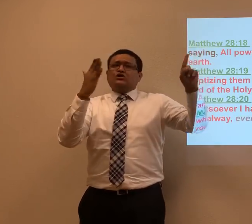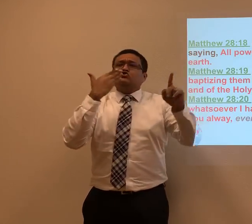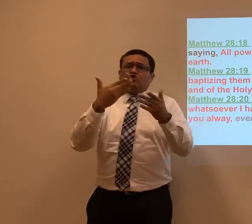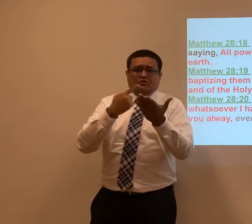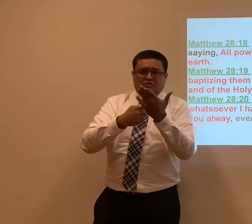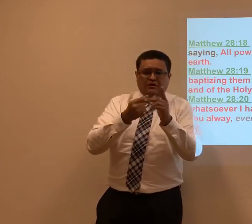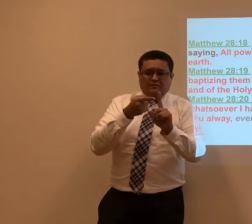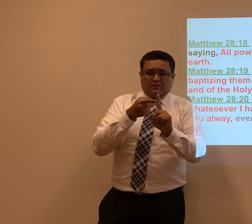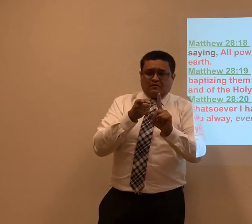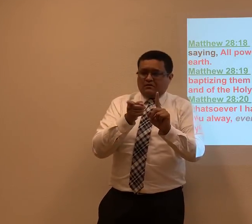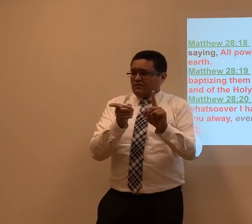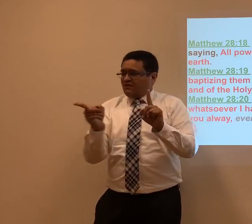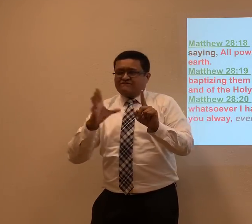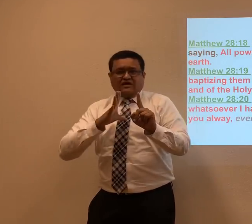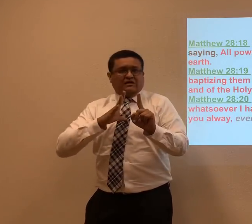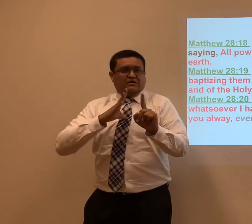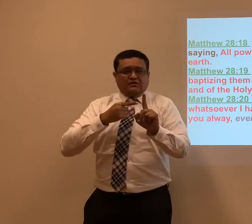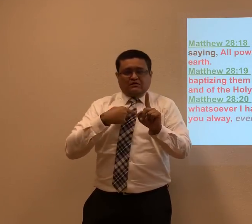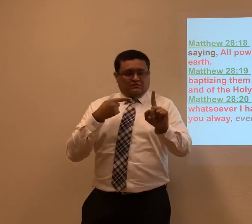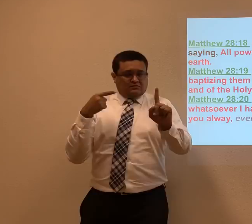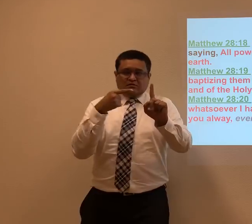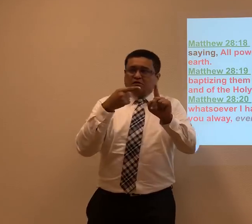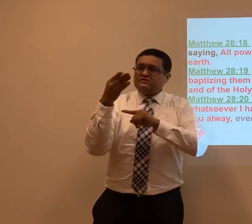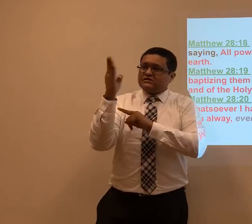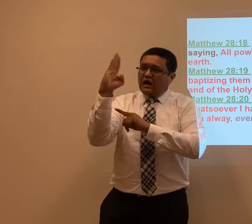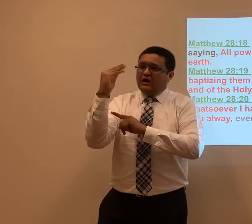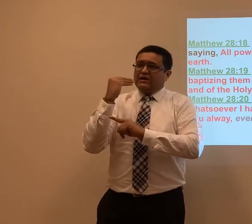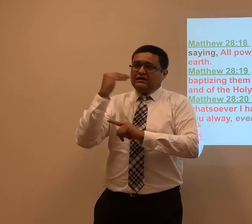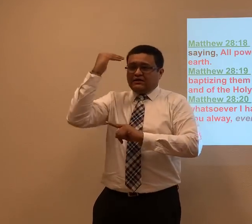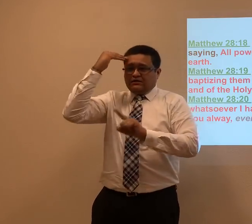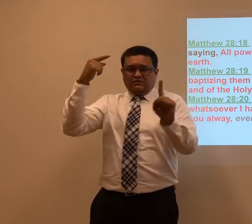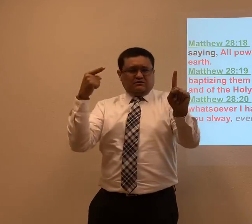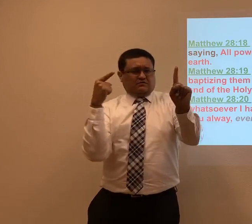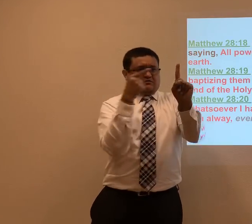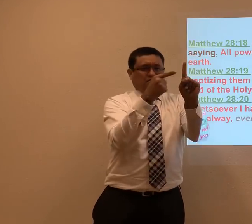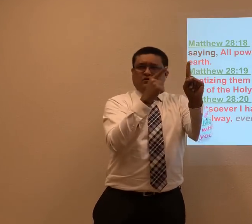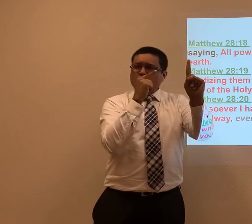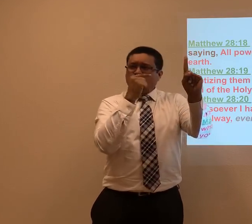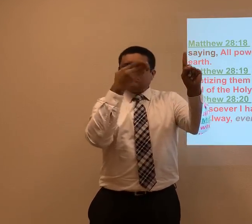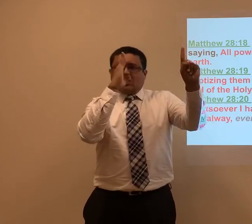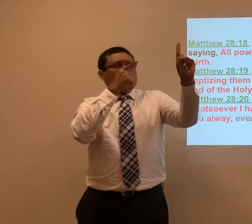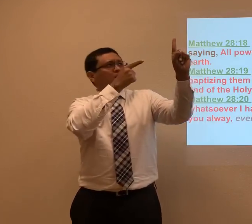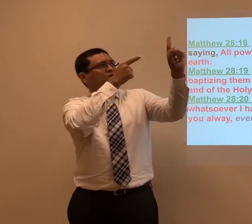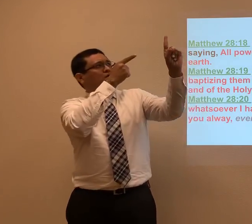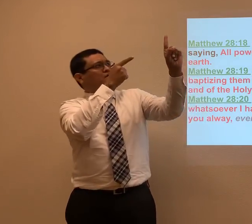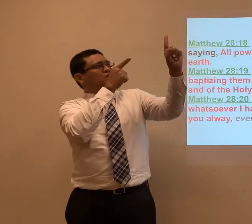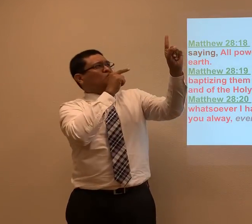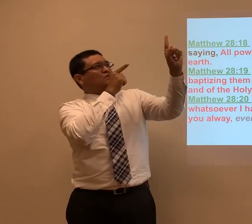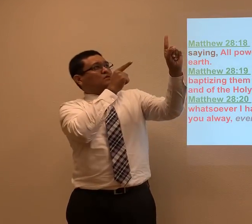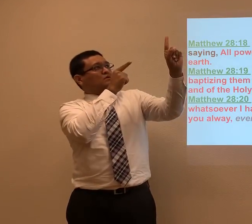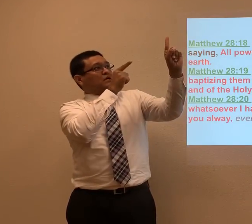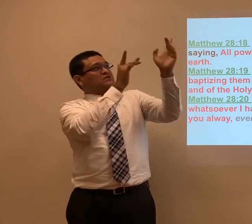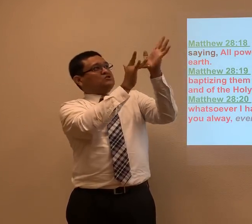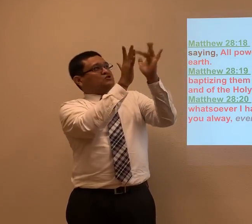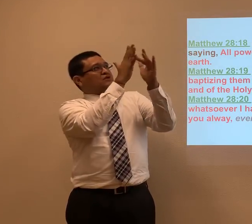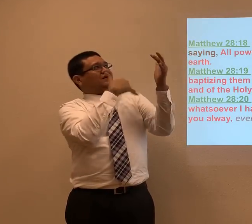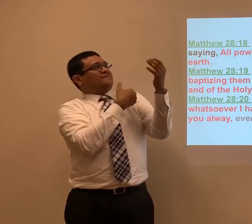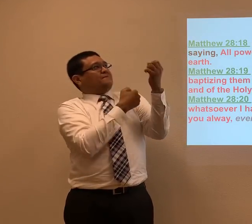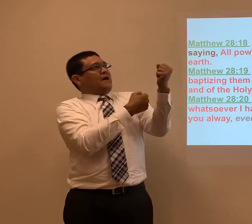that, I know I'm going down a rabbit trail a little bit, but I was talking about the Godhead, who God is,